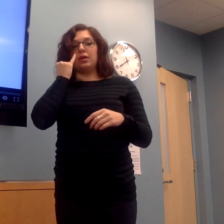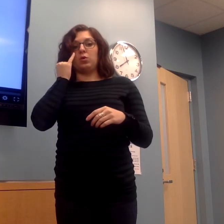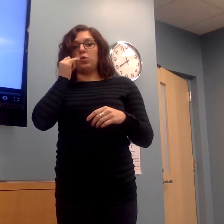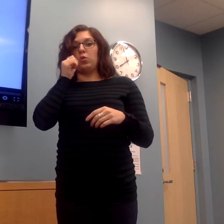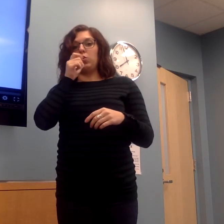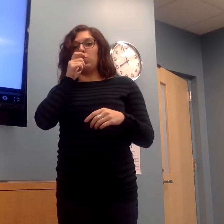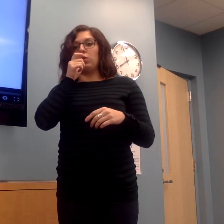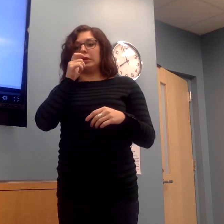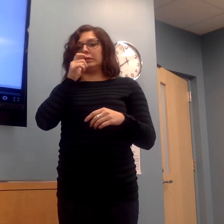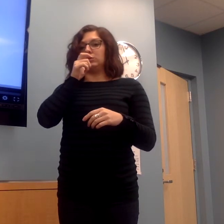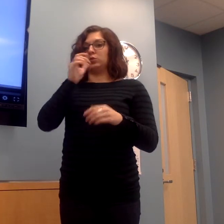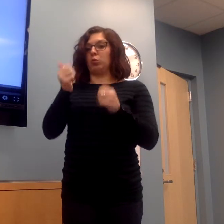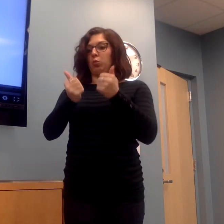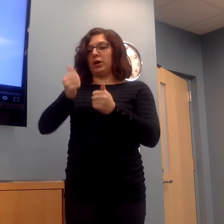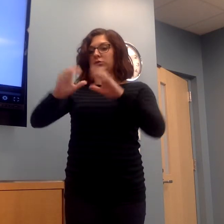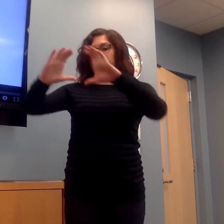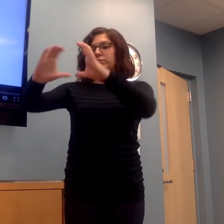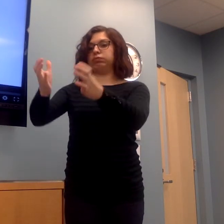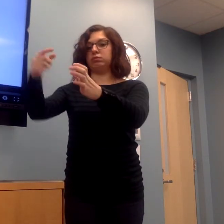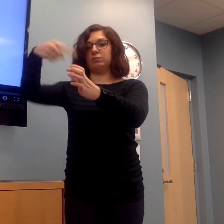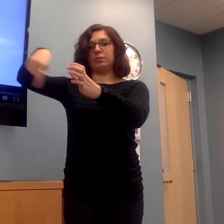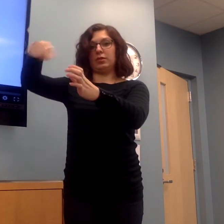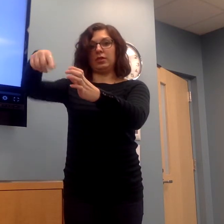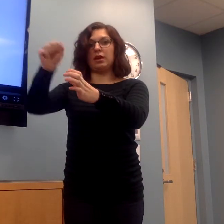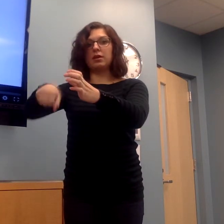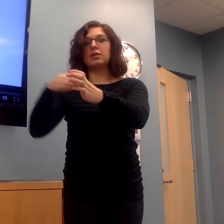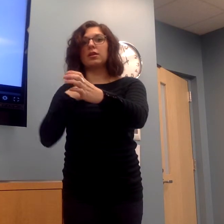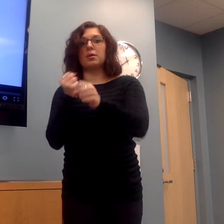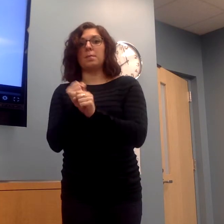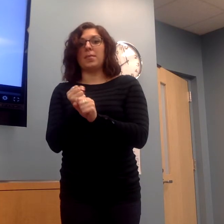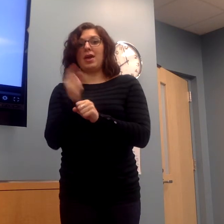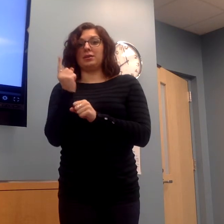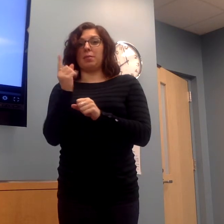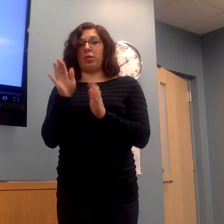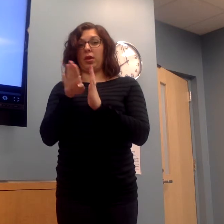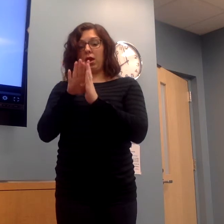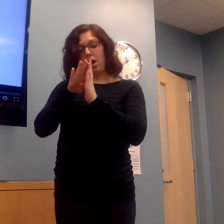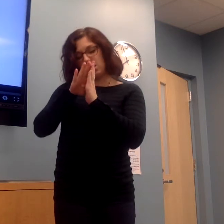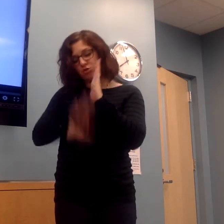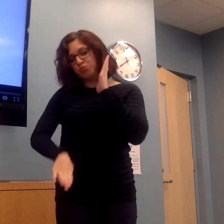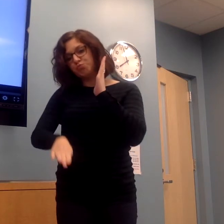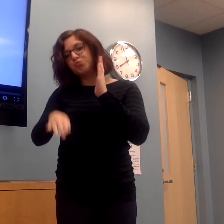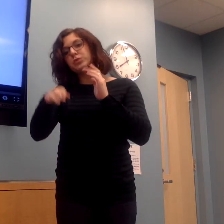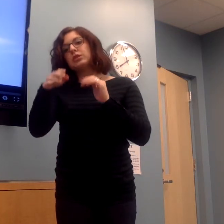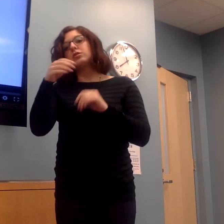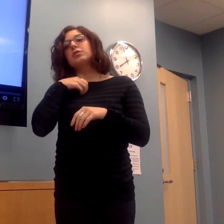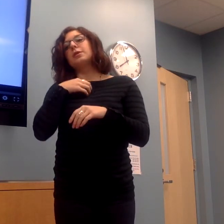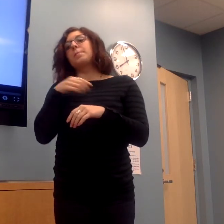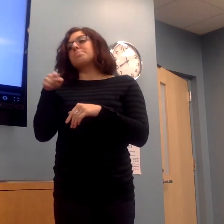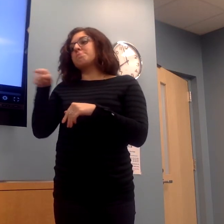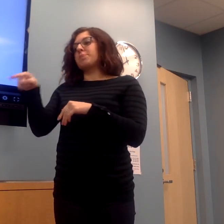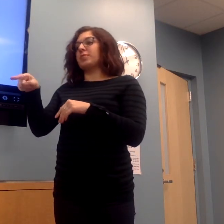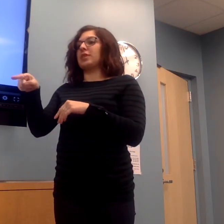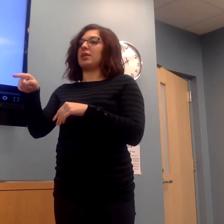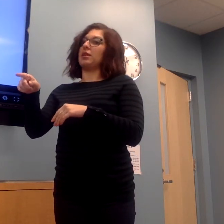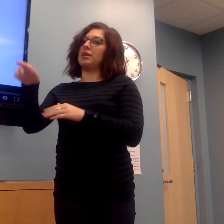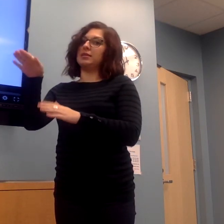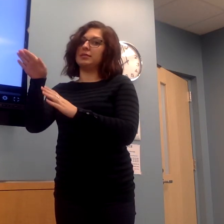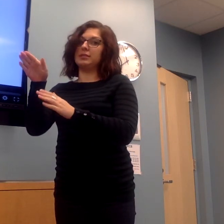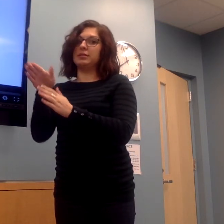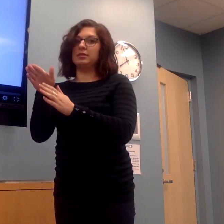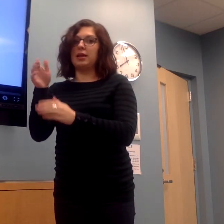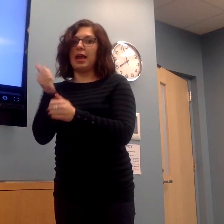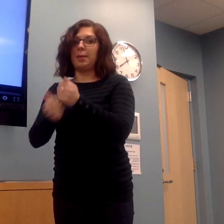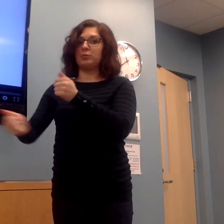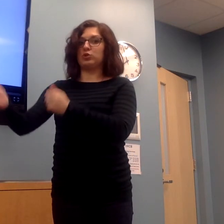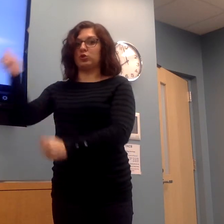resource cost. In this case, Skipper actually produces both items using less labor hours, so he has absolute advantage in